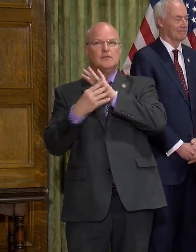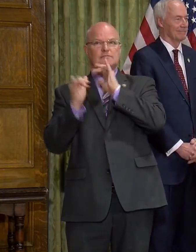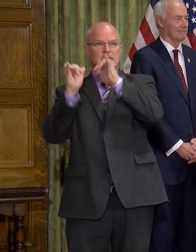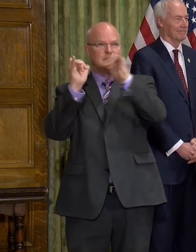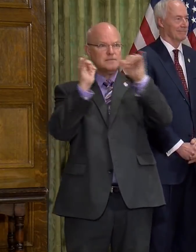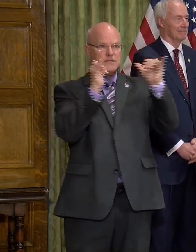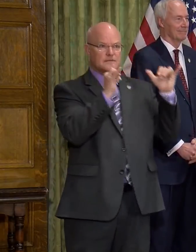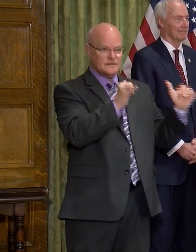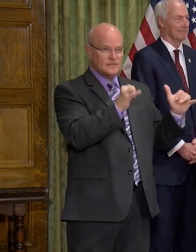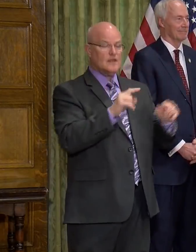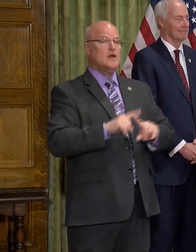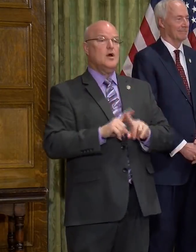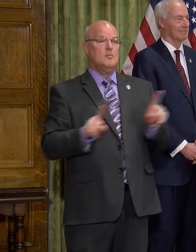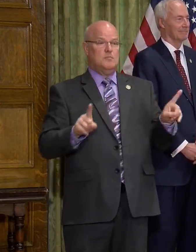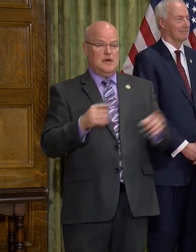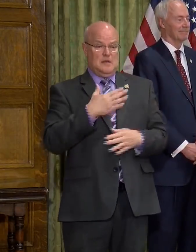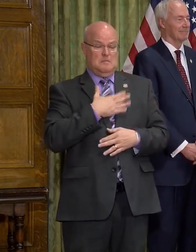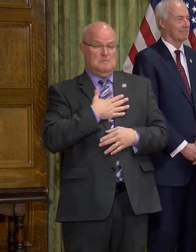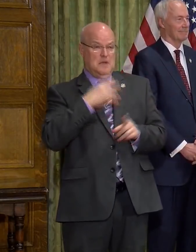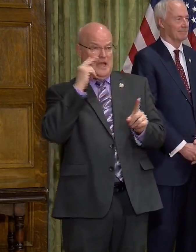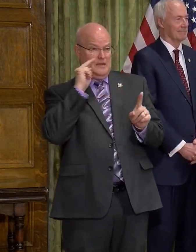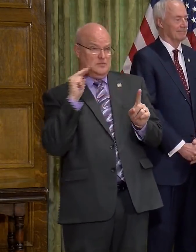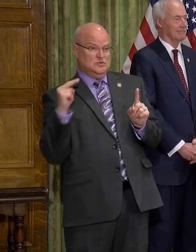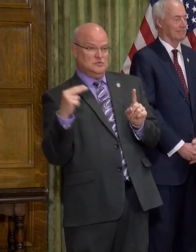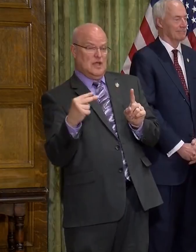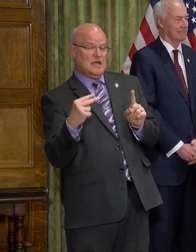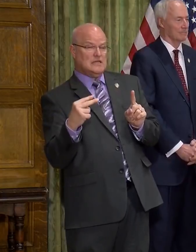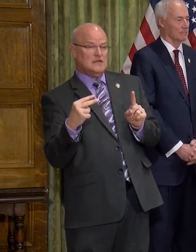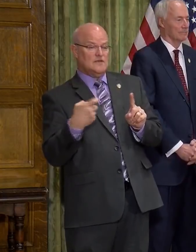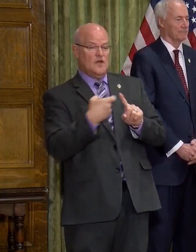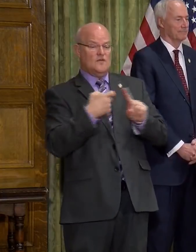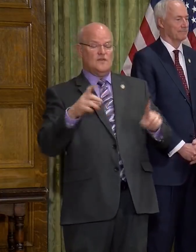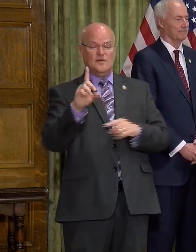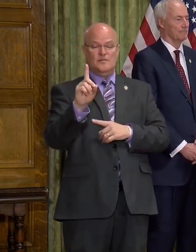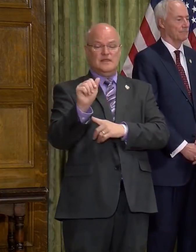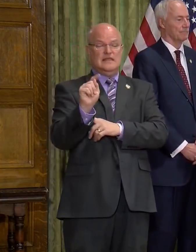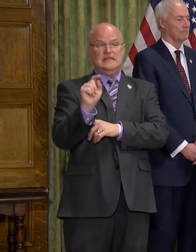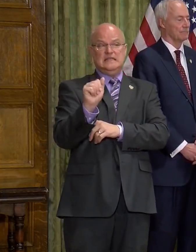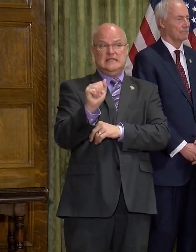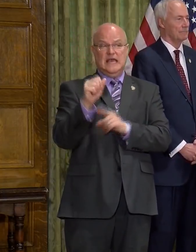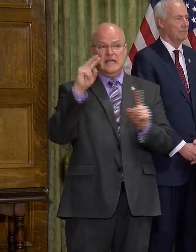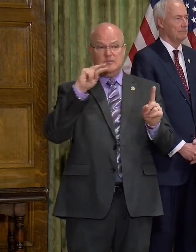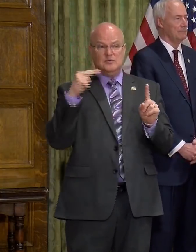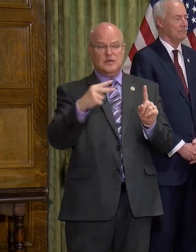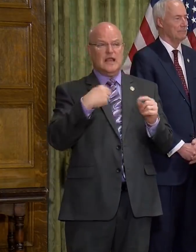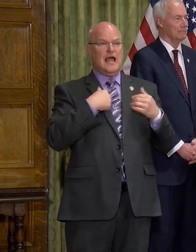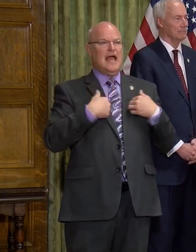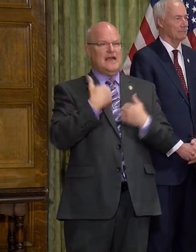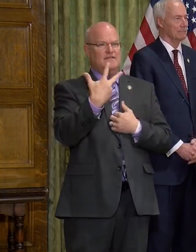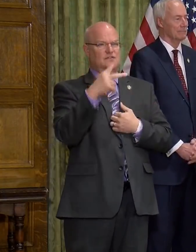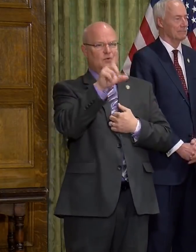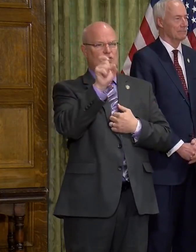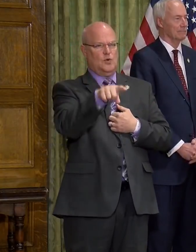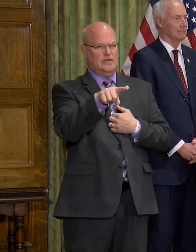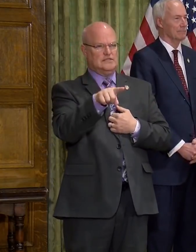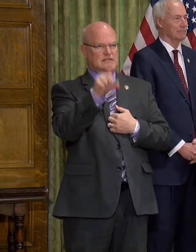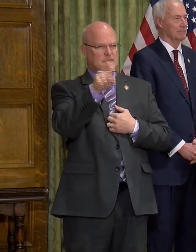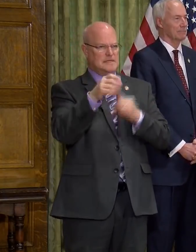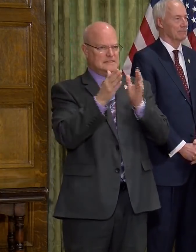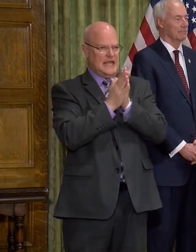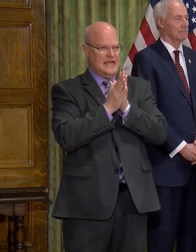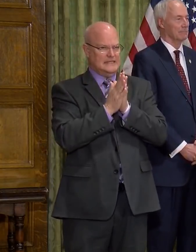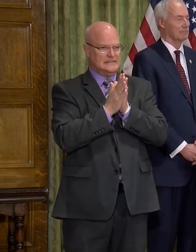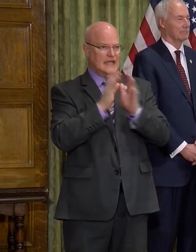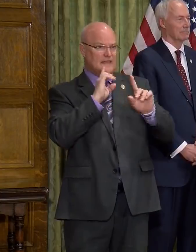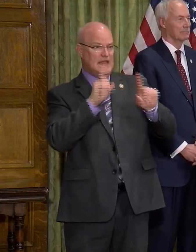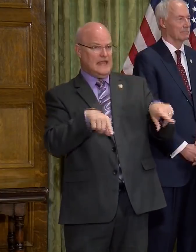doing, but from my perspective, from a data perspective, I've got 3 questions I have to ask and